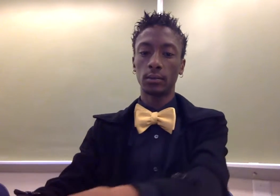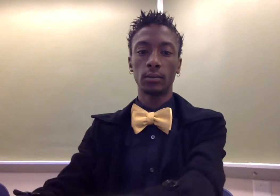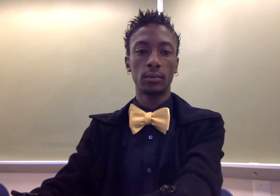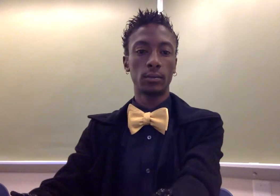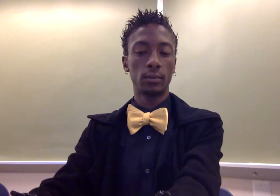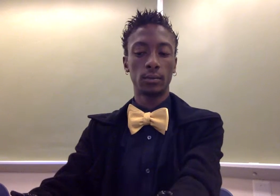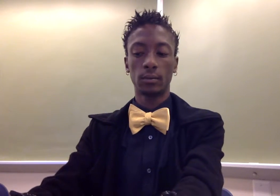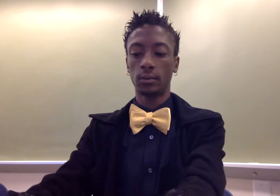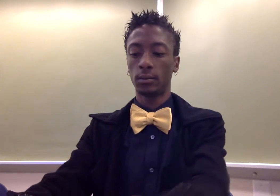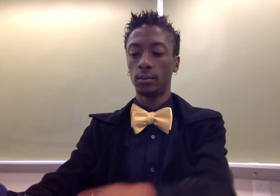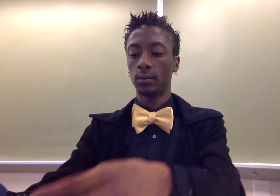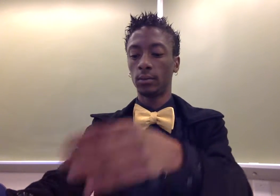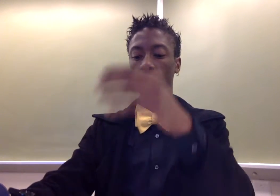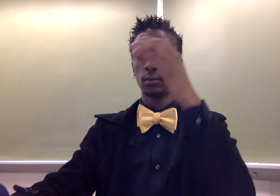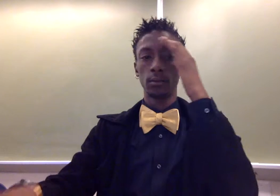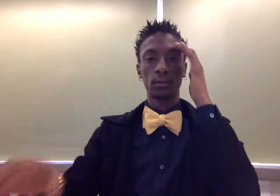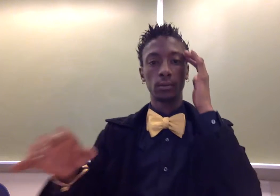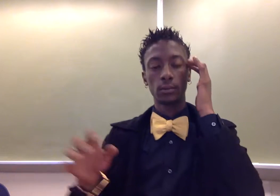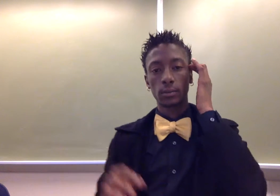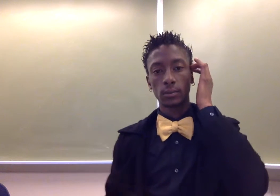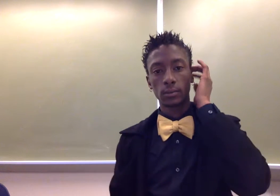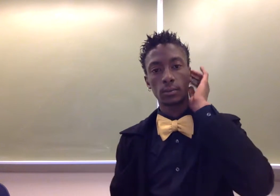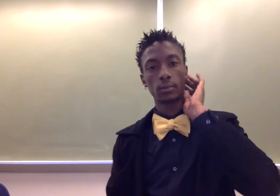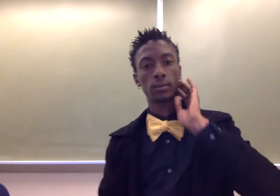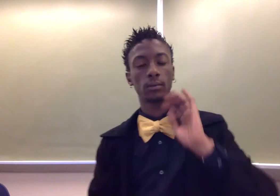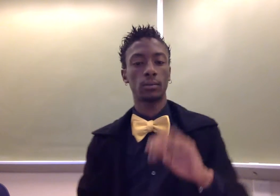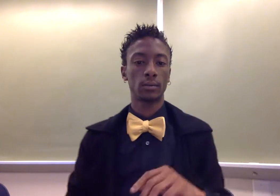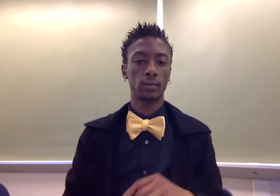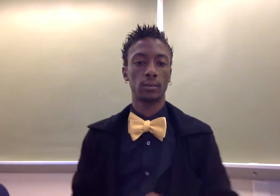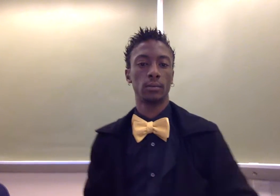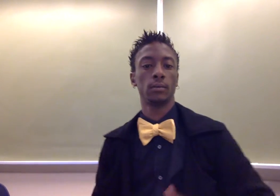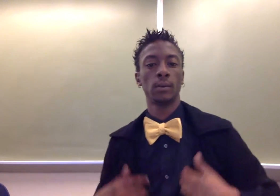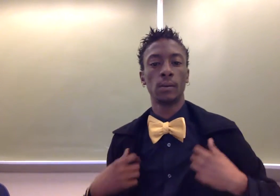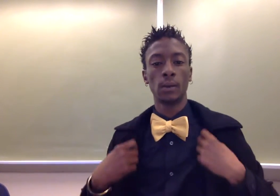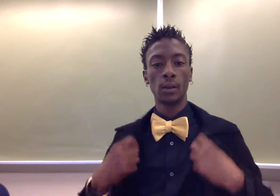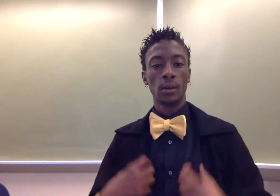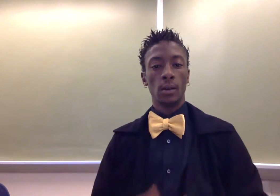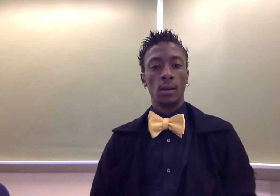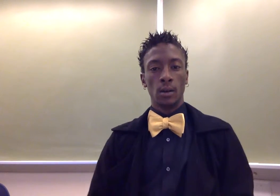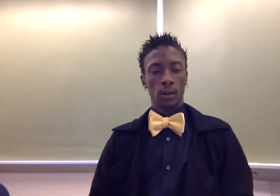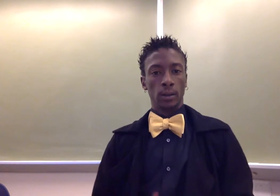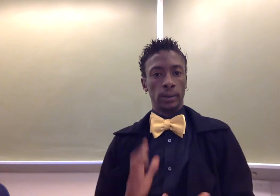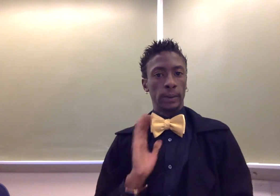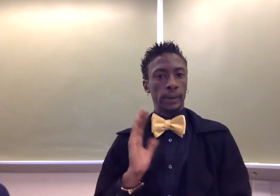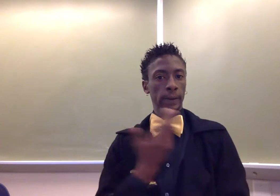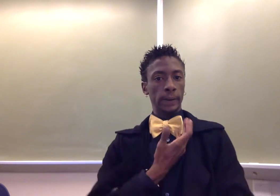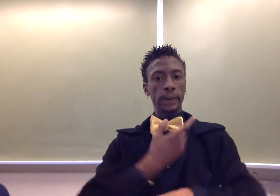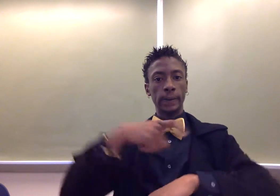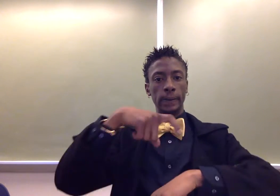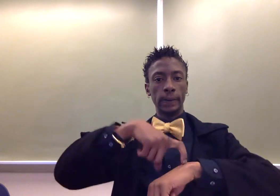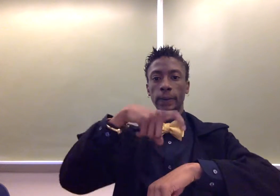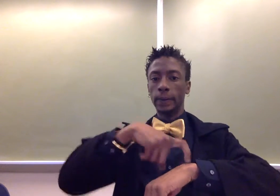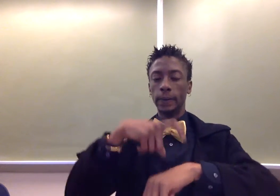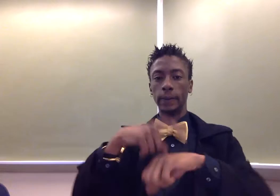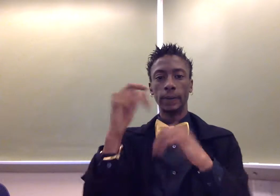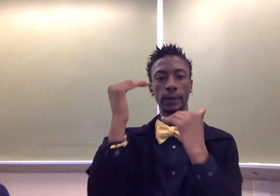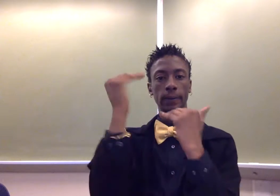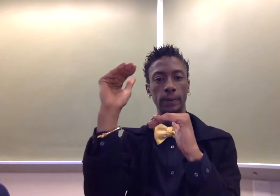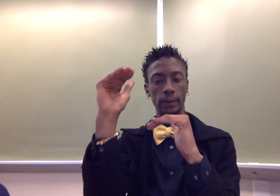There's a lot of information that we're going to try to cover in a short period of time today, and to try to keep me